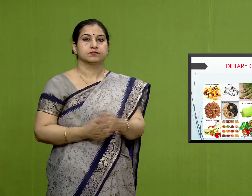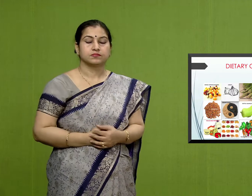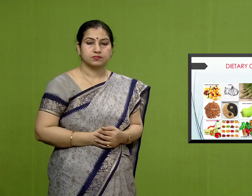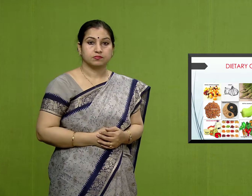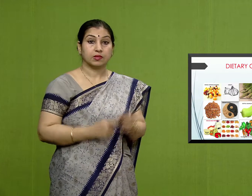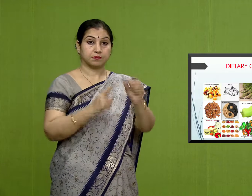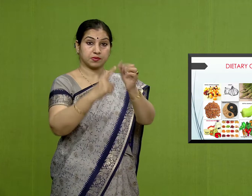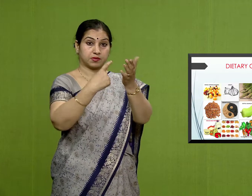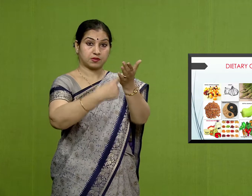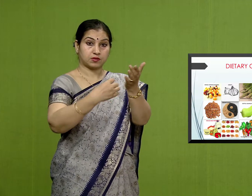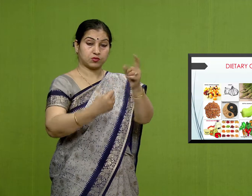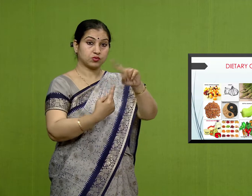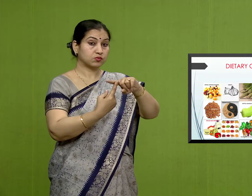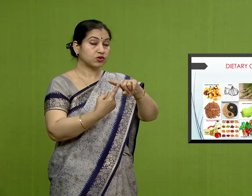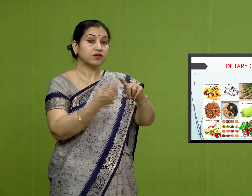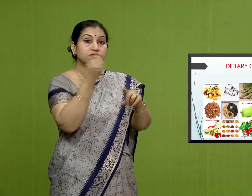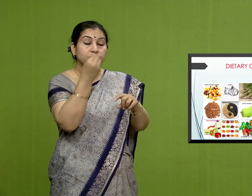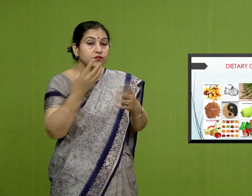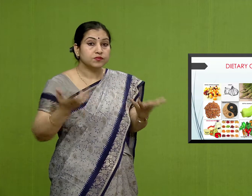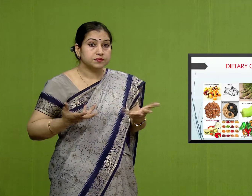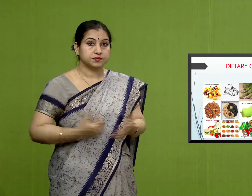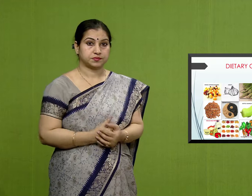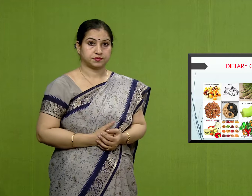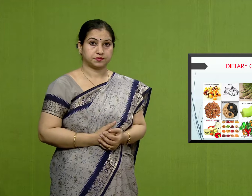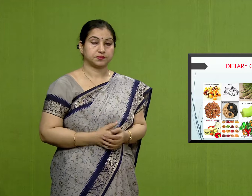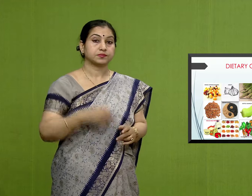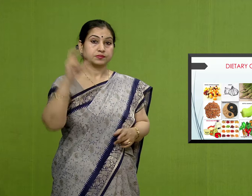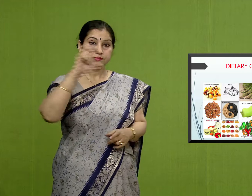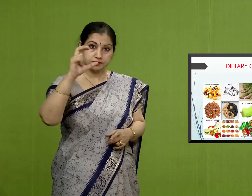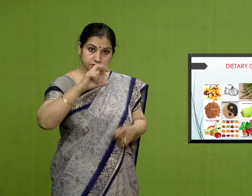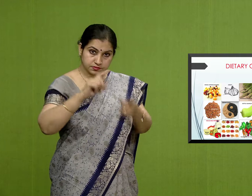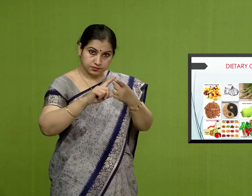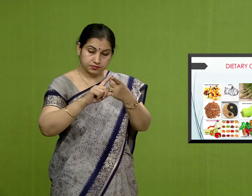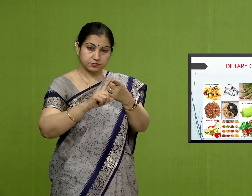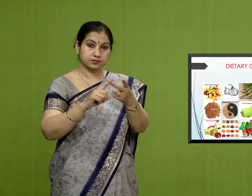Protein foods such as egg, milk,